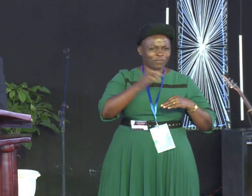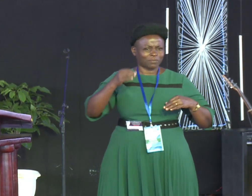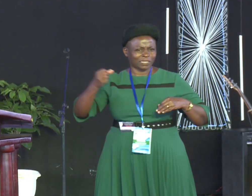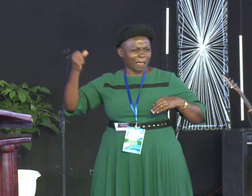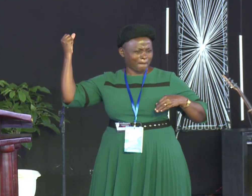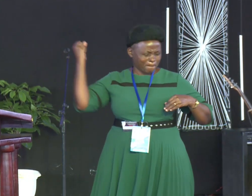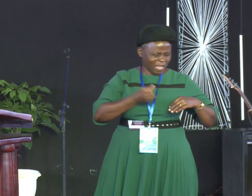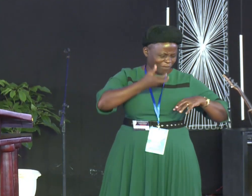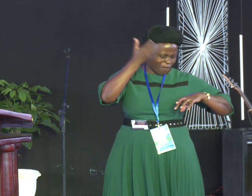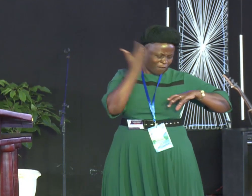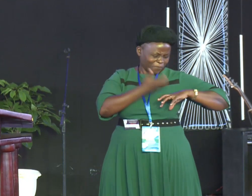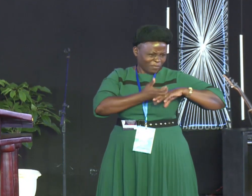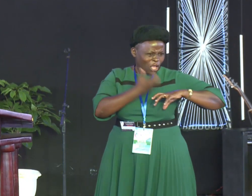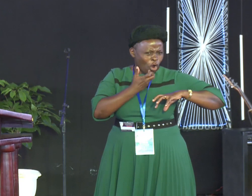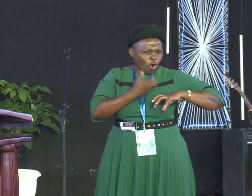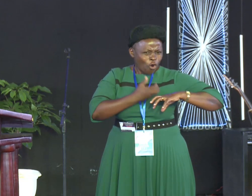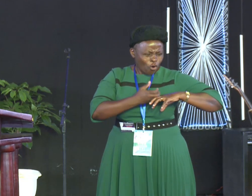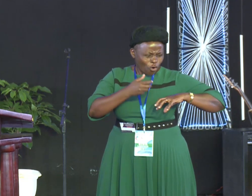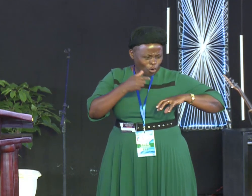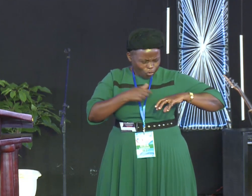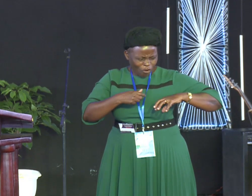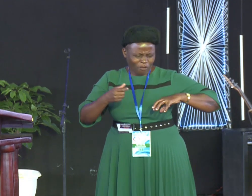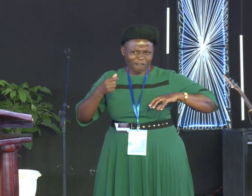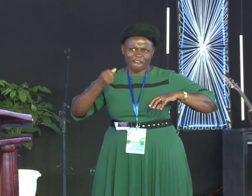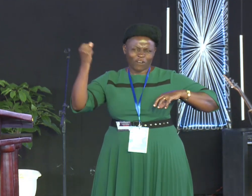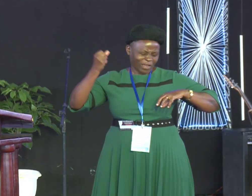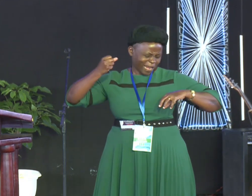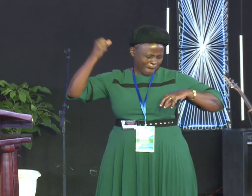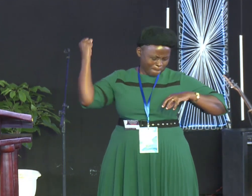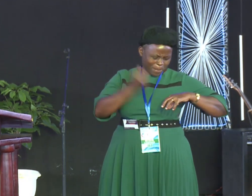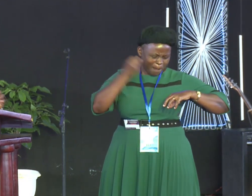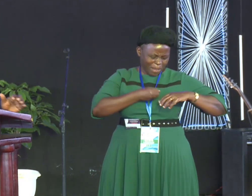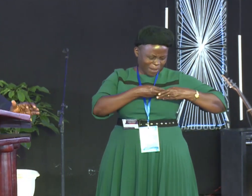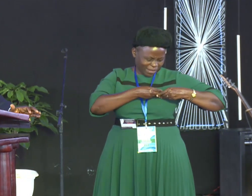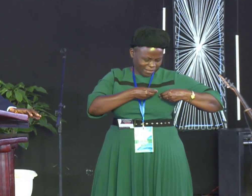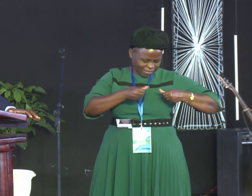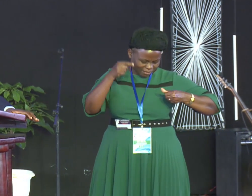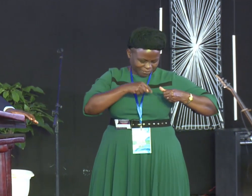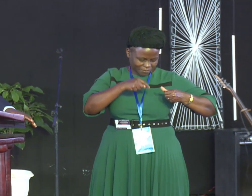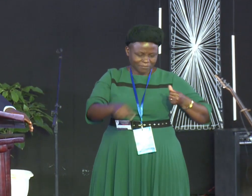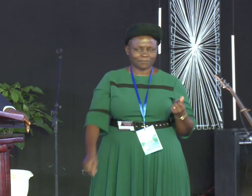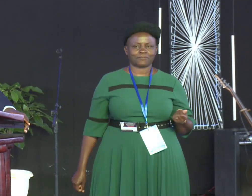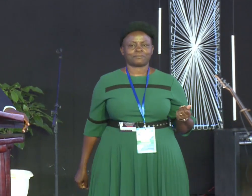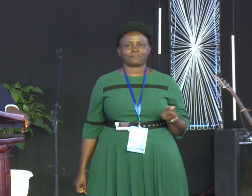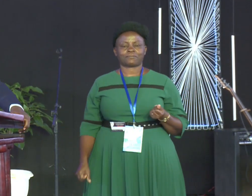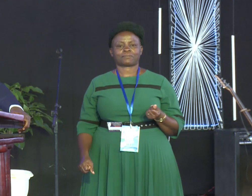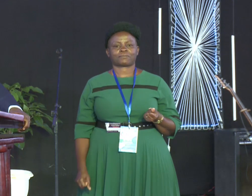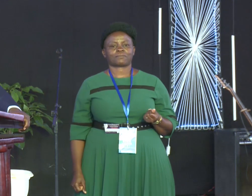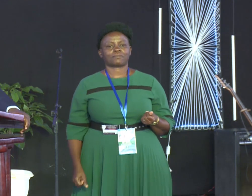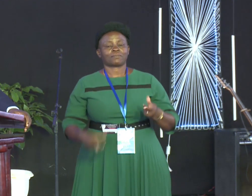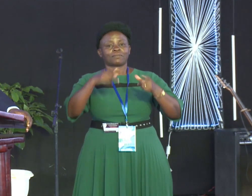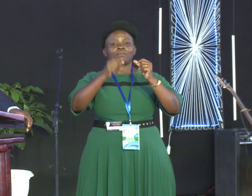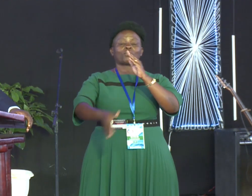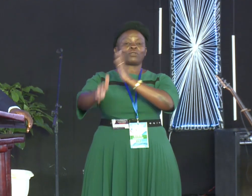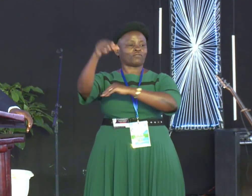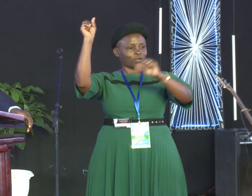sayasa enjazi mu pieces obungi ezijja maaso go. That can break a rock into pieces out of your sight. Ekigambo kya